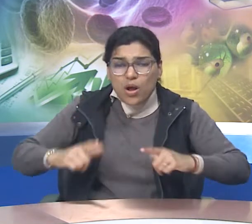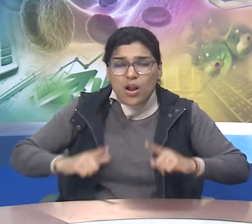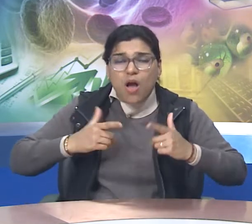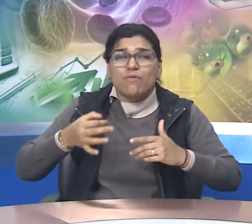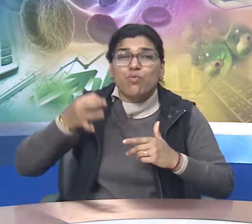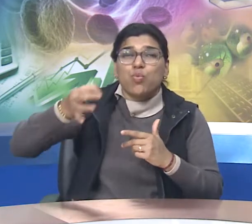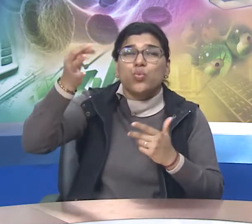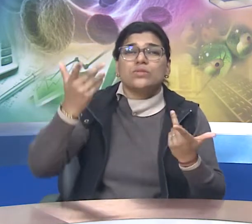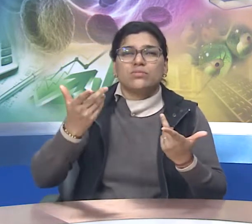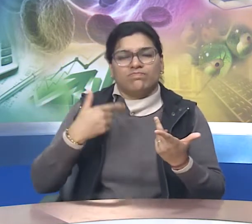hopelessness